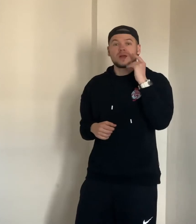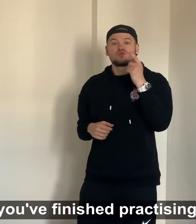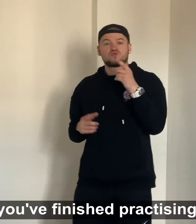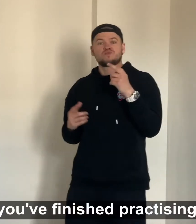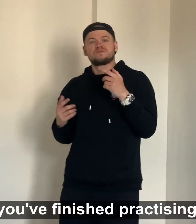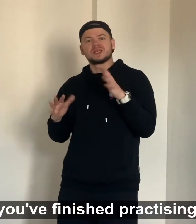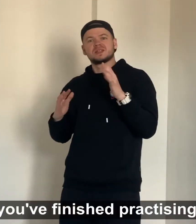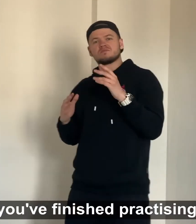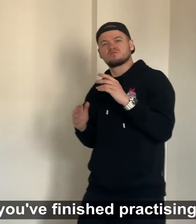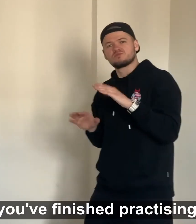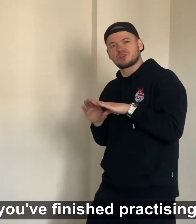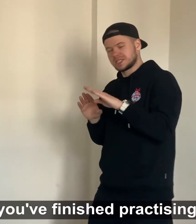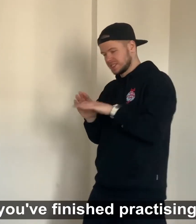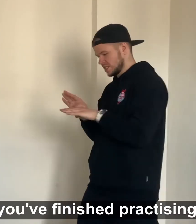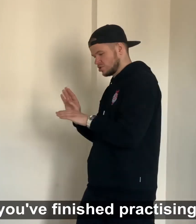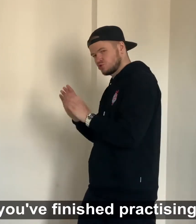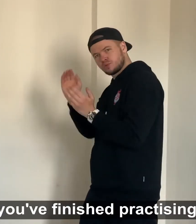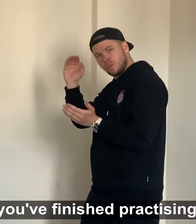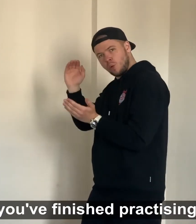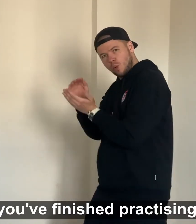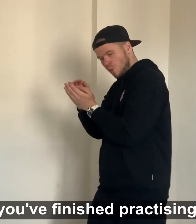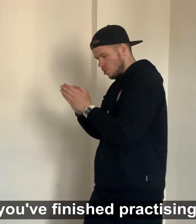When you finish practicing a small wave,